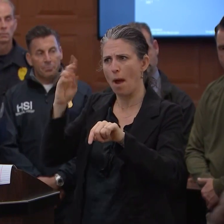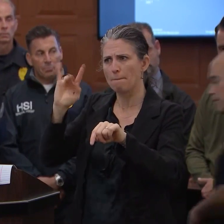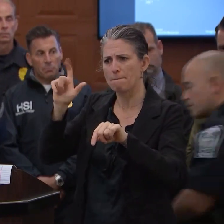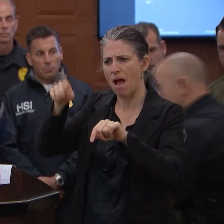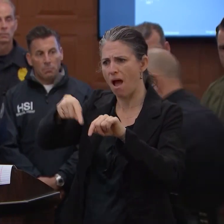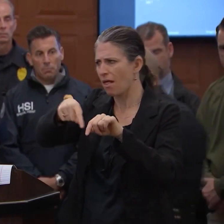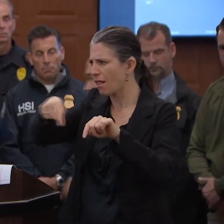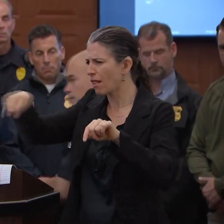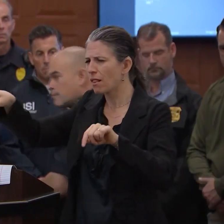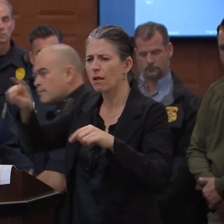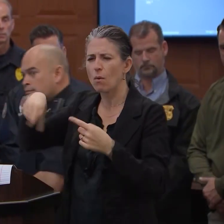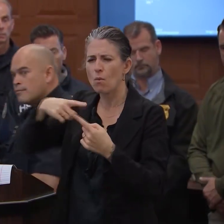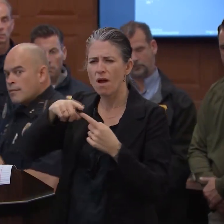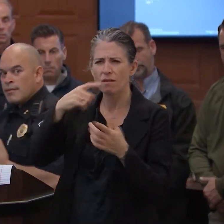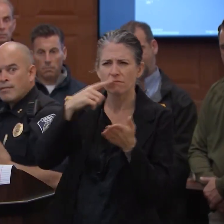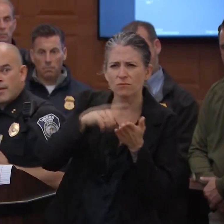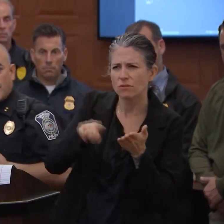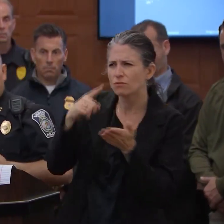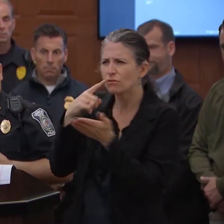answer that?